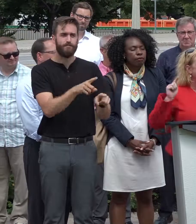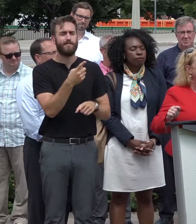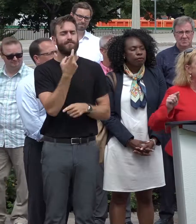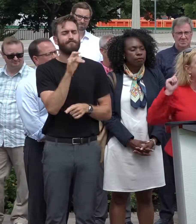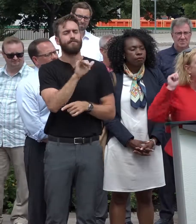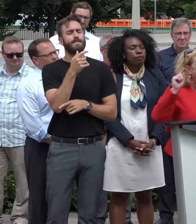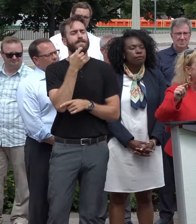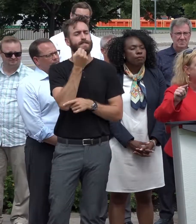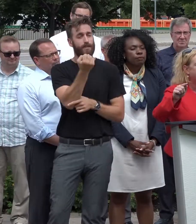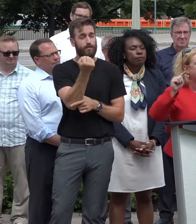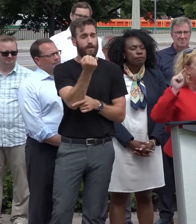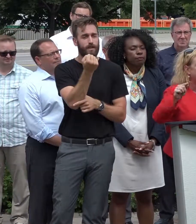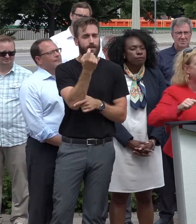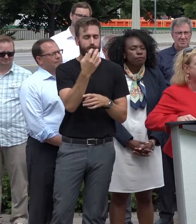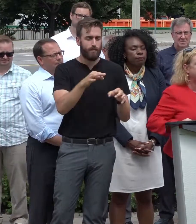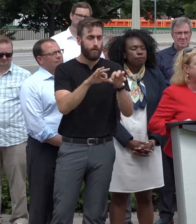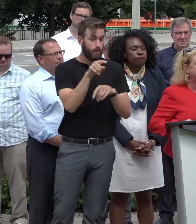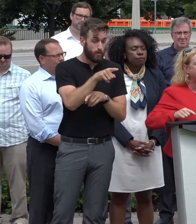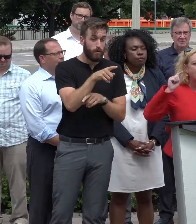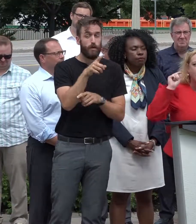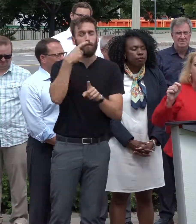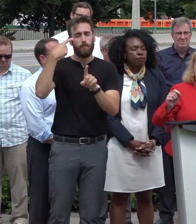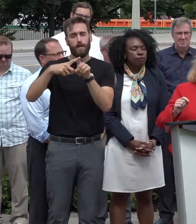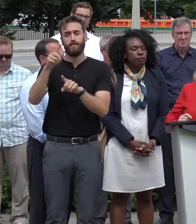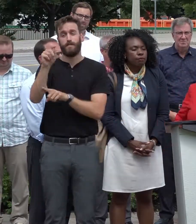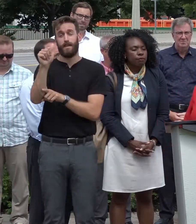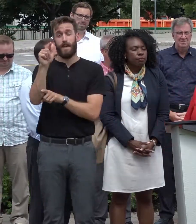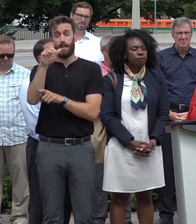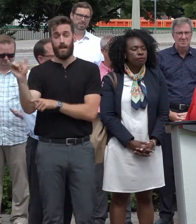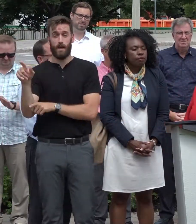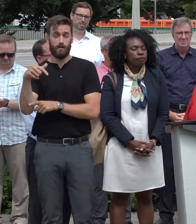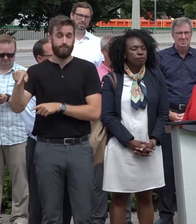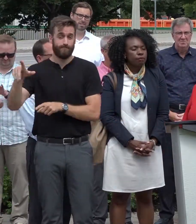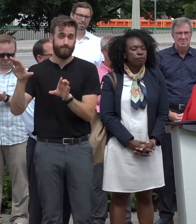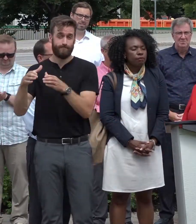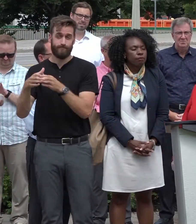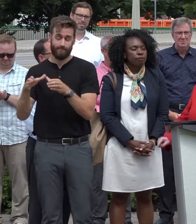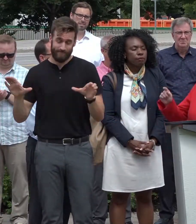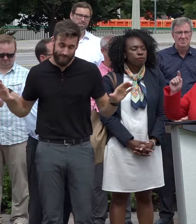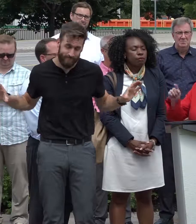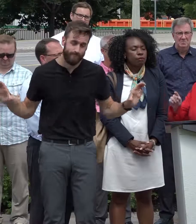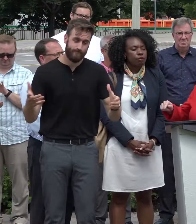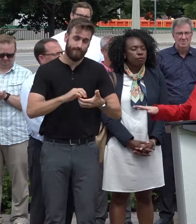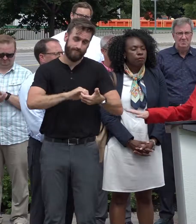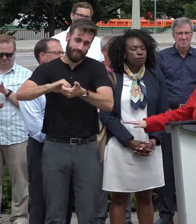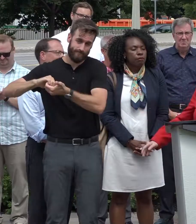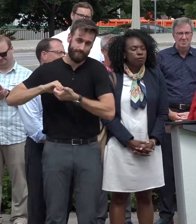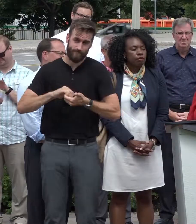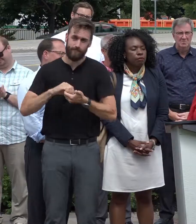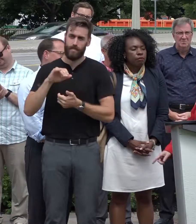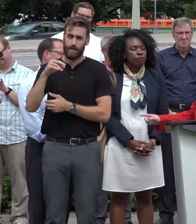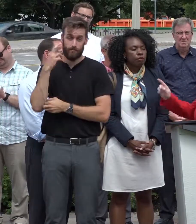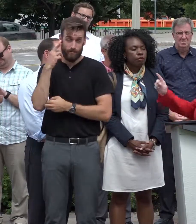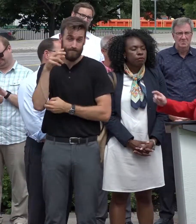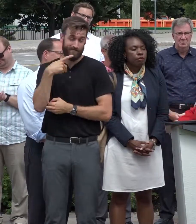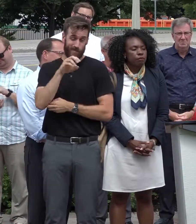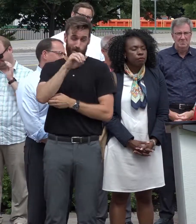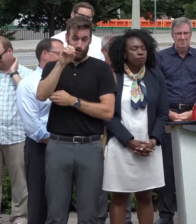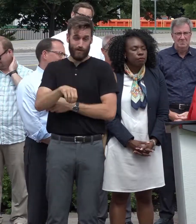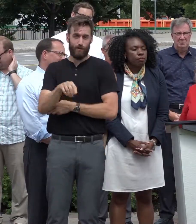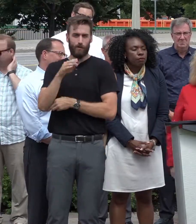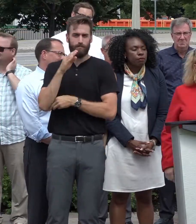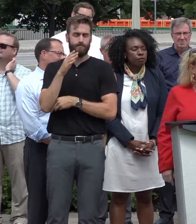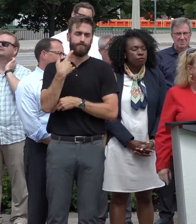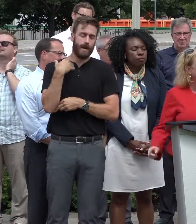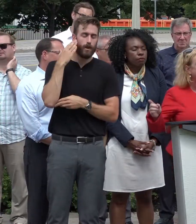Saturday, it's up to your allies also to stand up for all of you in the LGBTQ+ community. And that's why your Ontario government, regardless